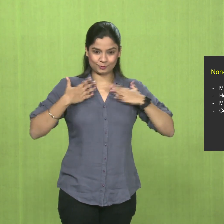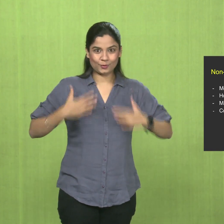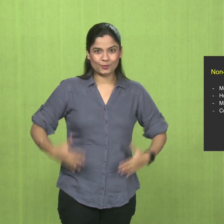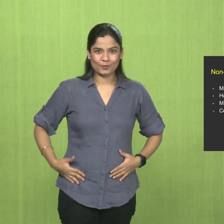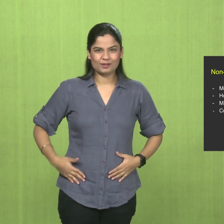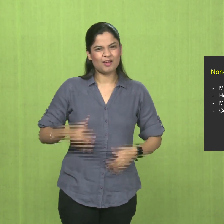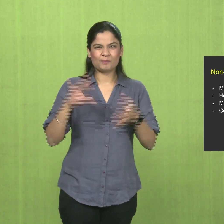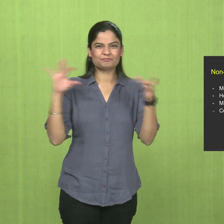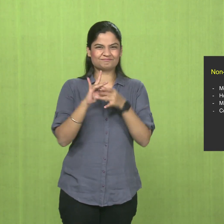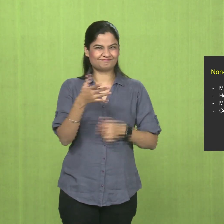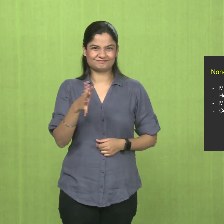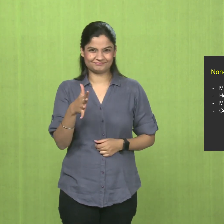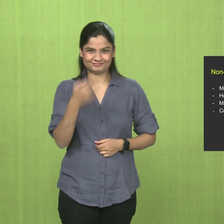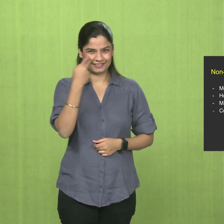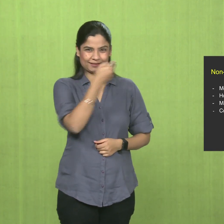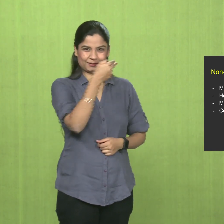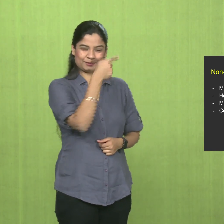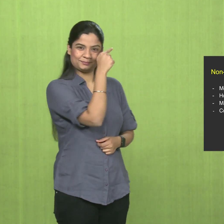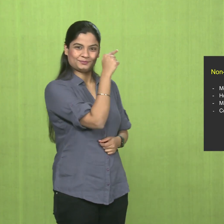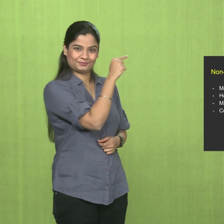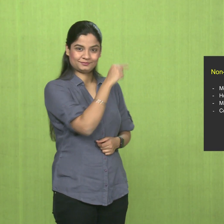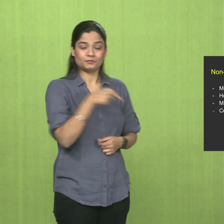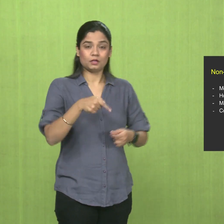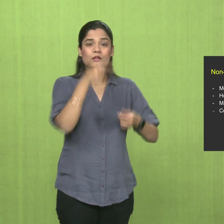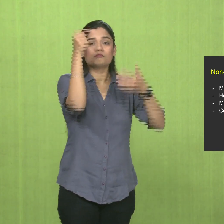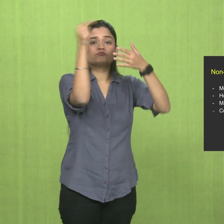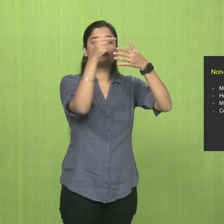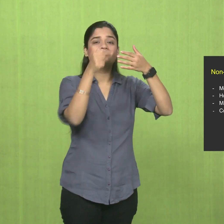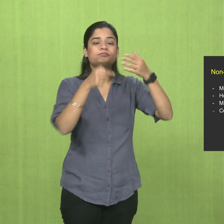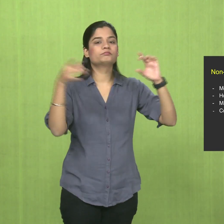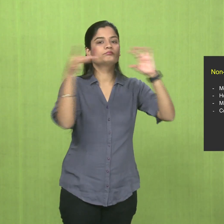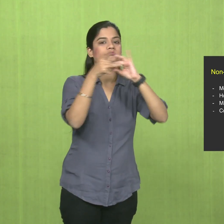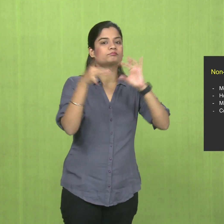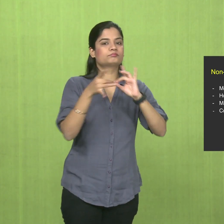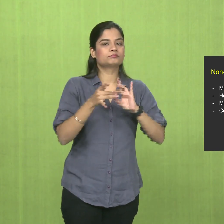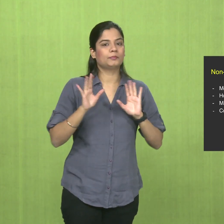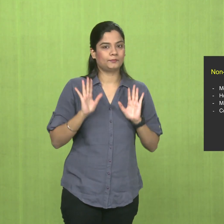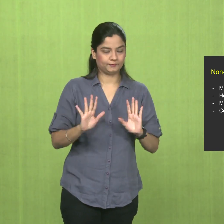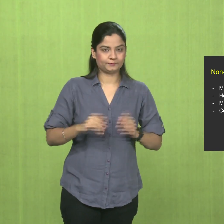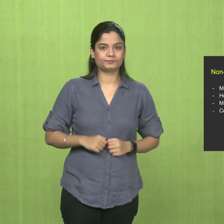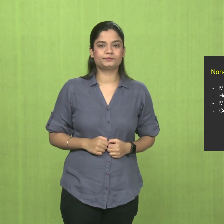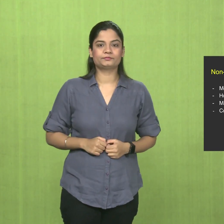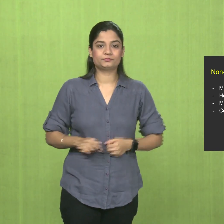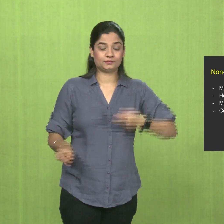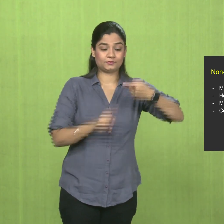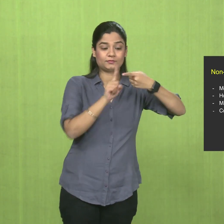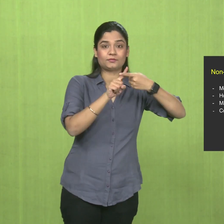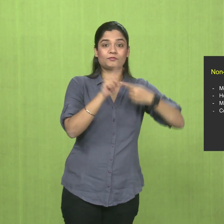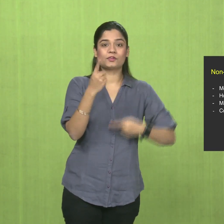non-human resources which are not related to humans. As you can see, the following are the examples. First is